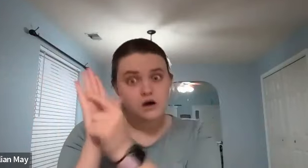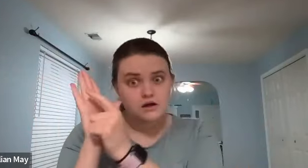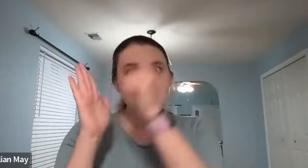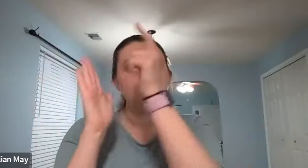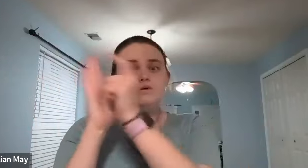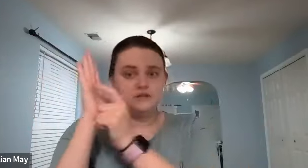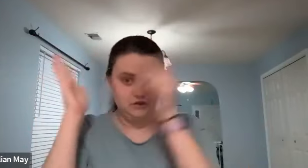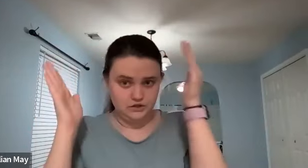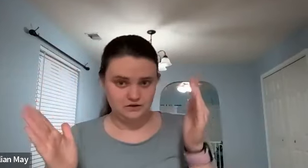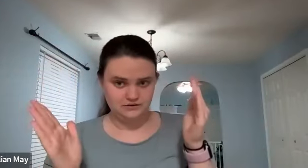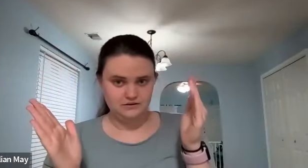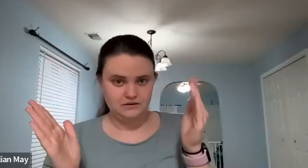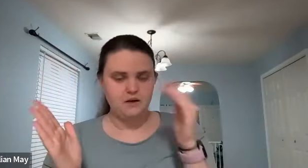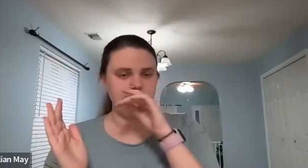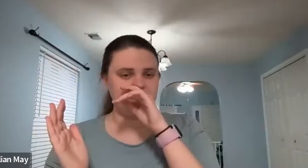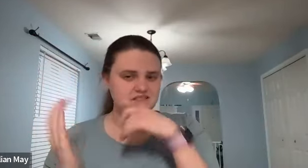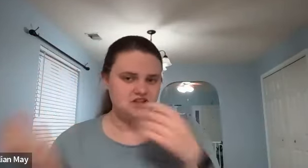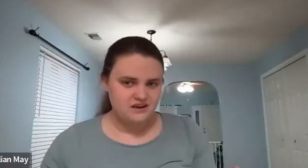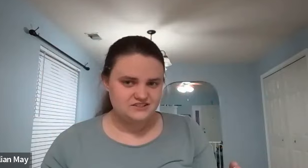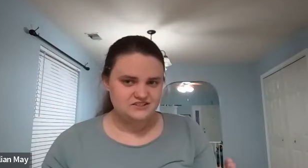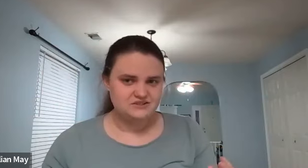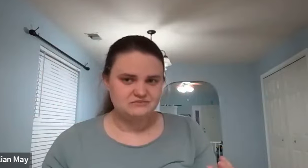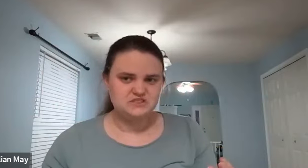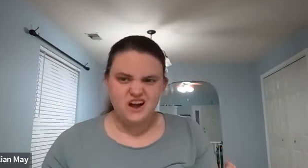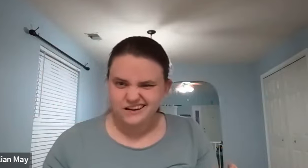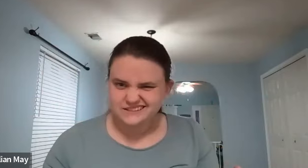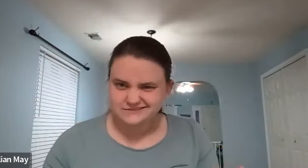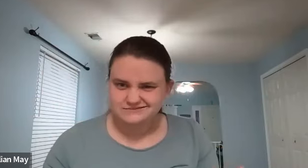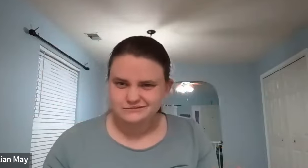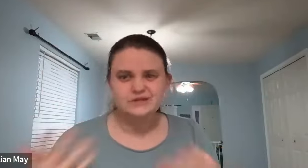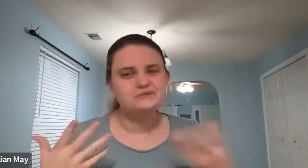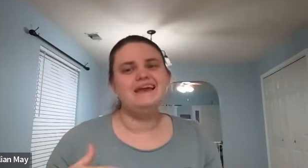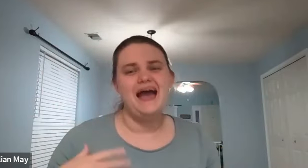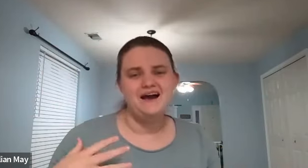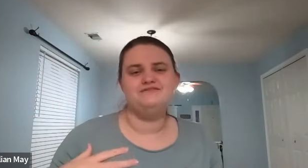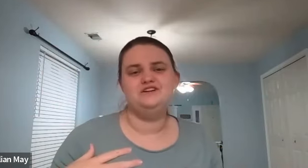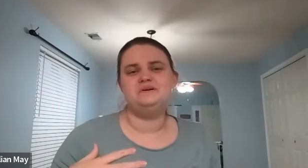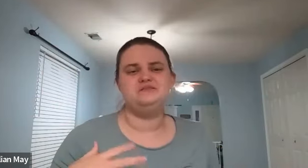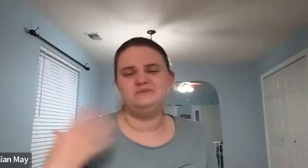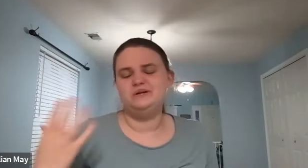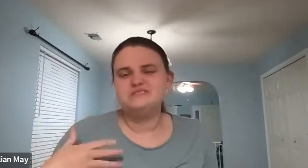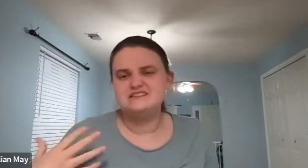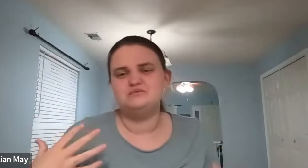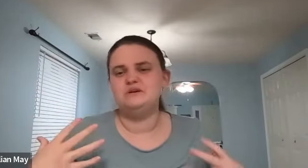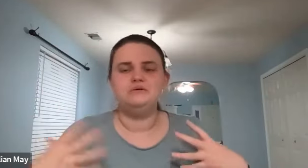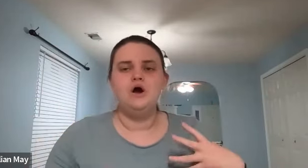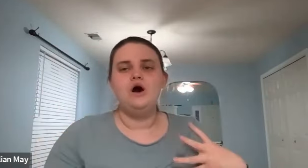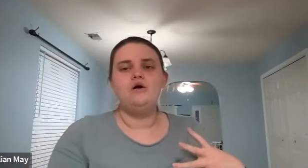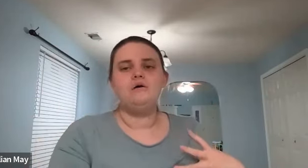law, lawyer. But doctor, docked, we don't really have, we don't say this,